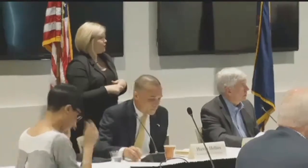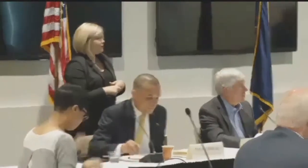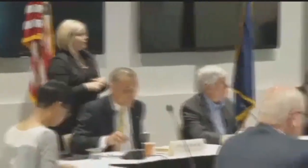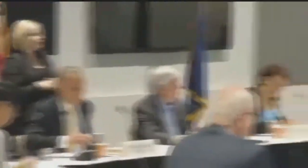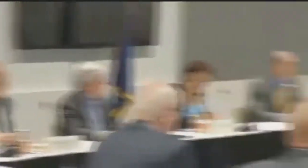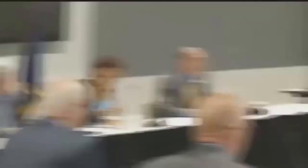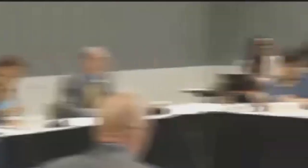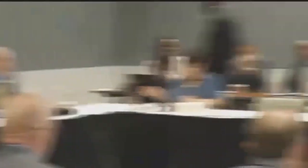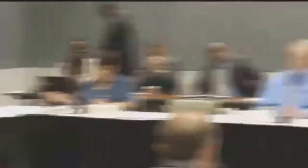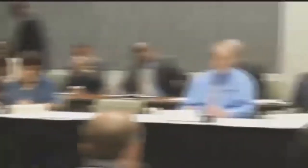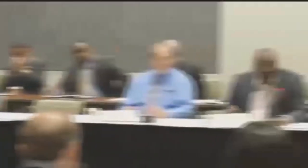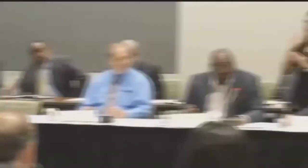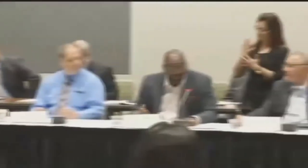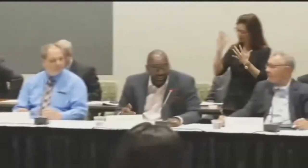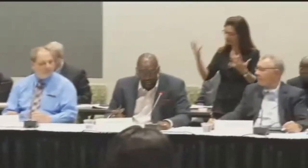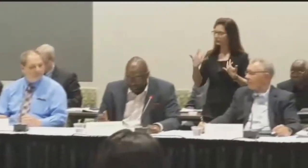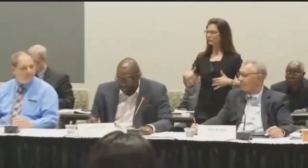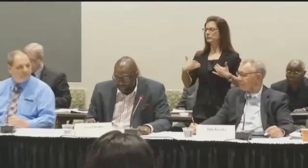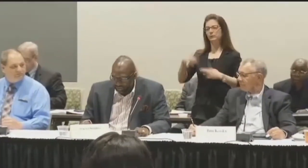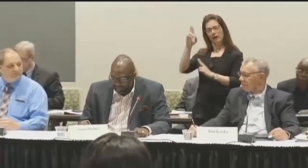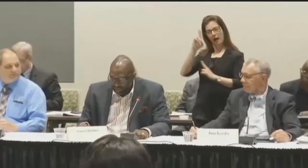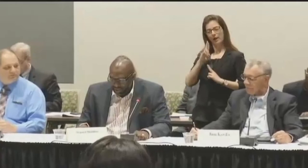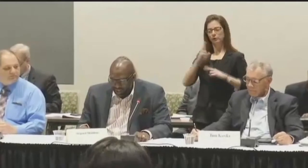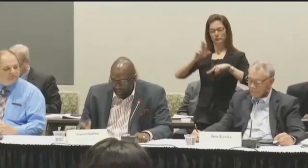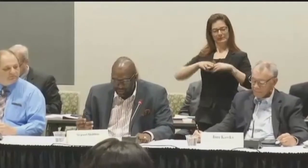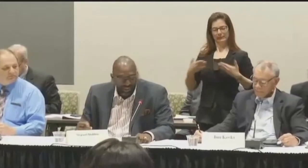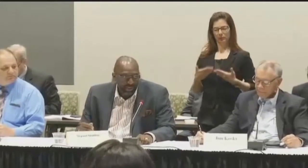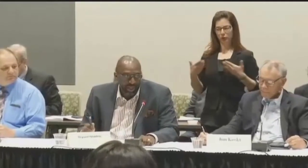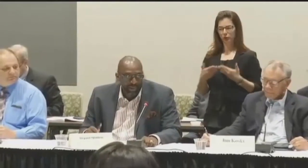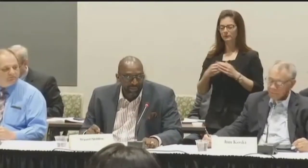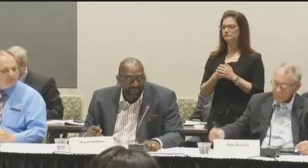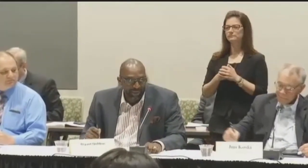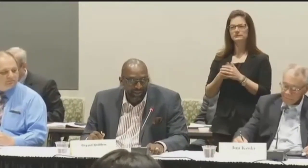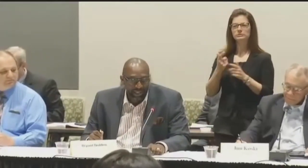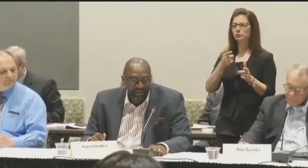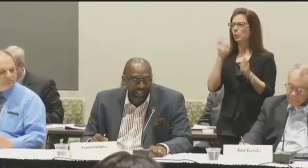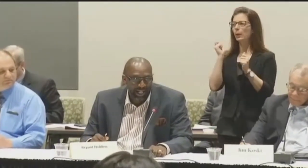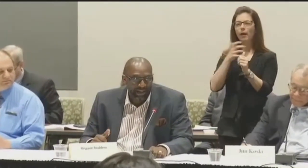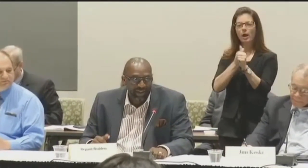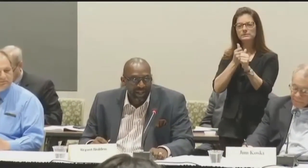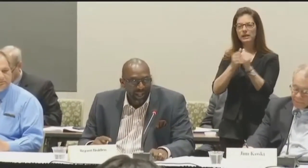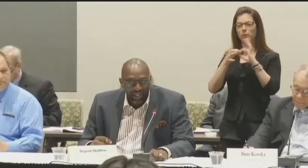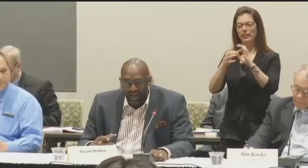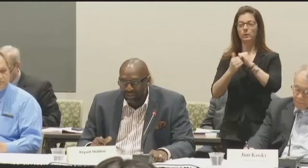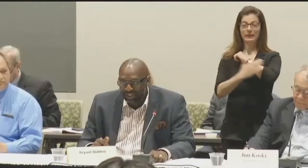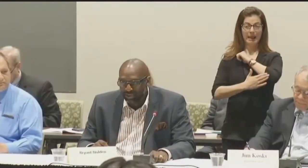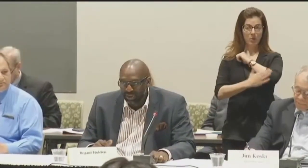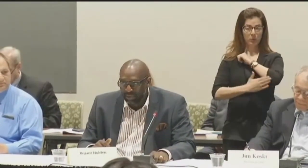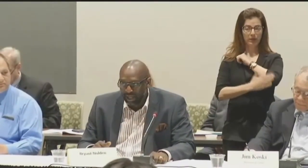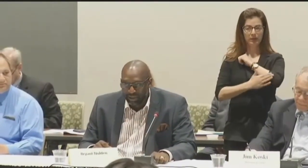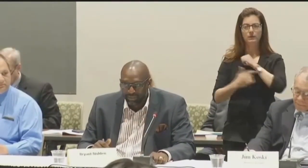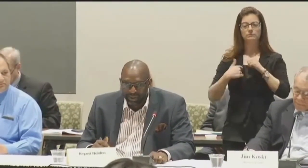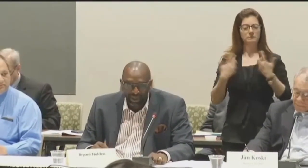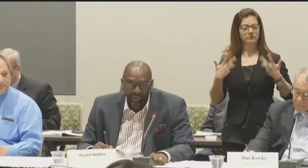Yes, thank you very much, and it is our honor to be able to sit on this board. Just a quick update from the county side. I've had conversations